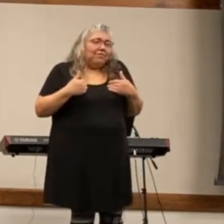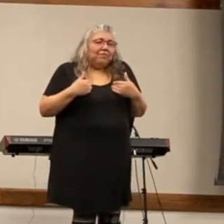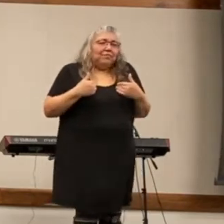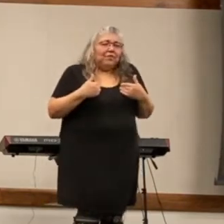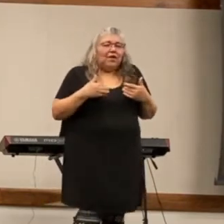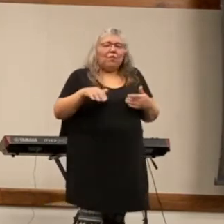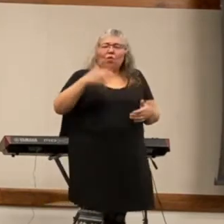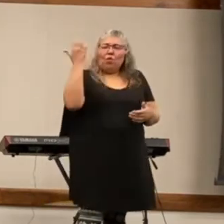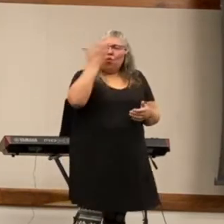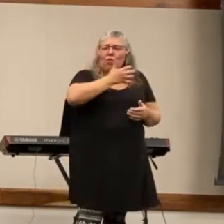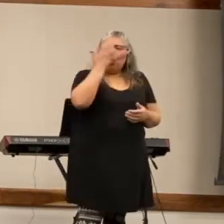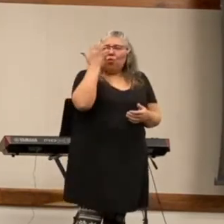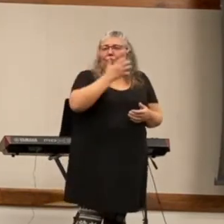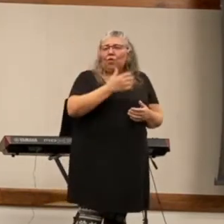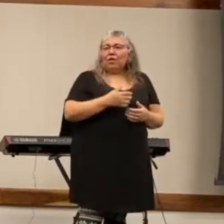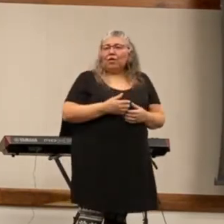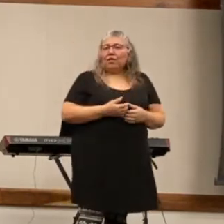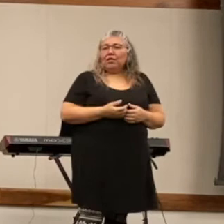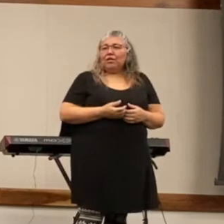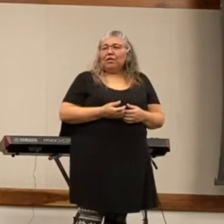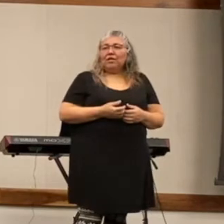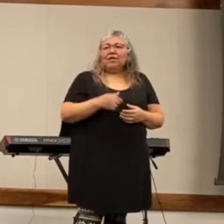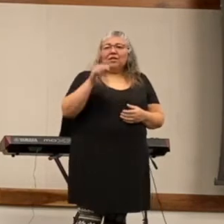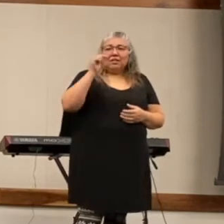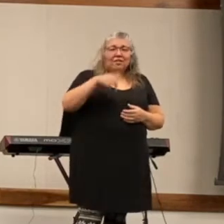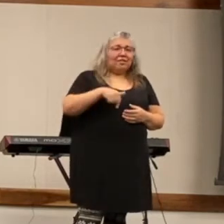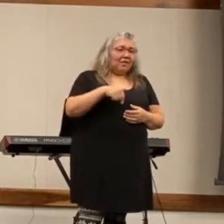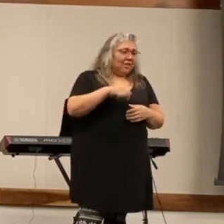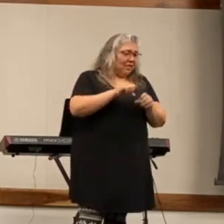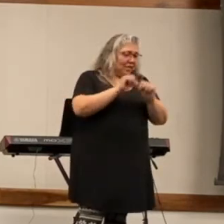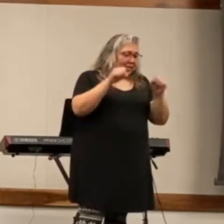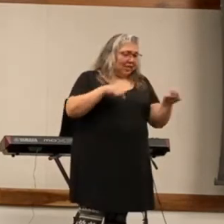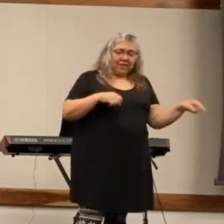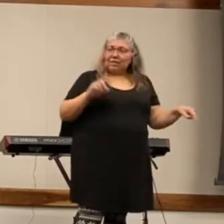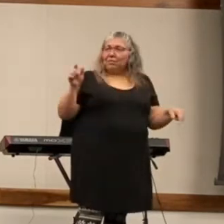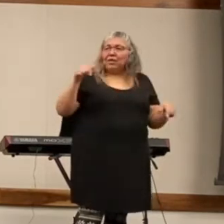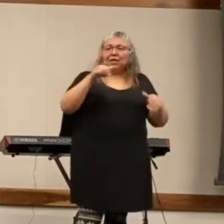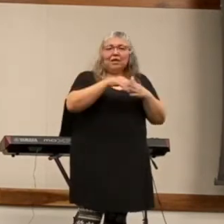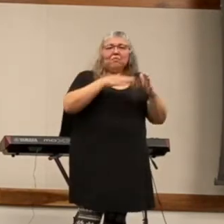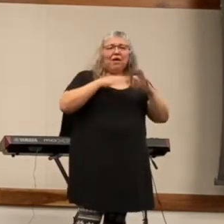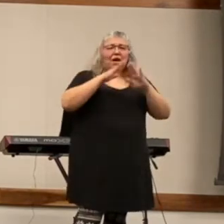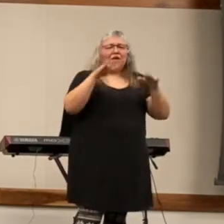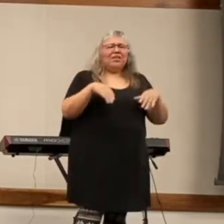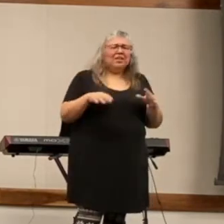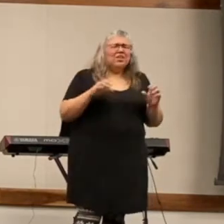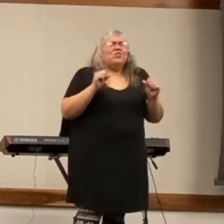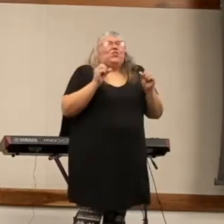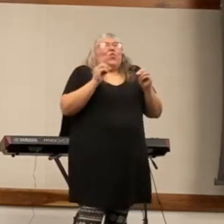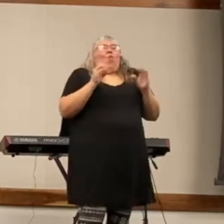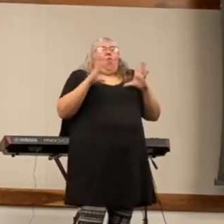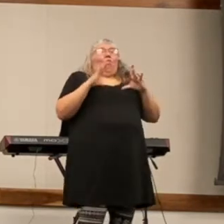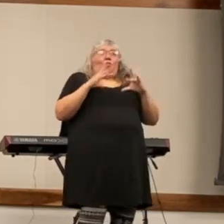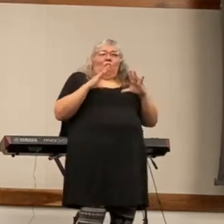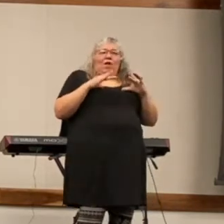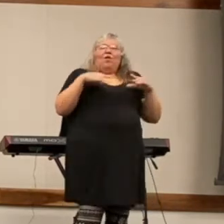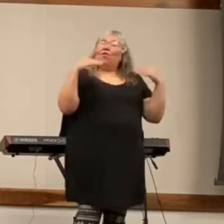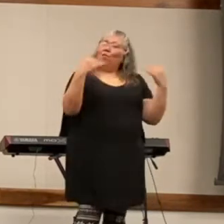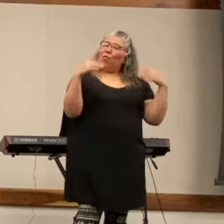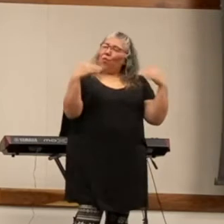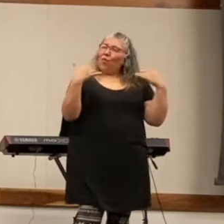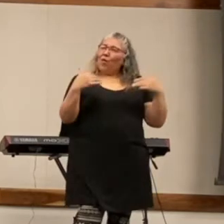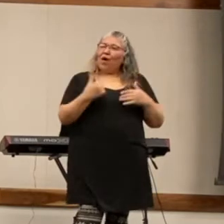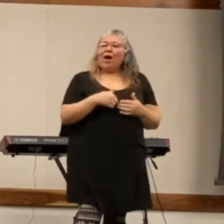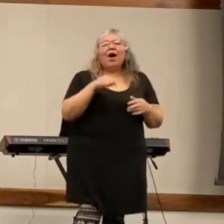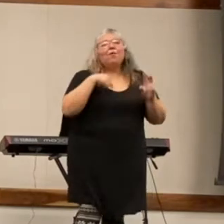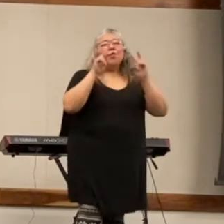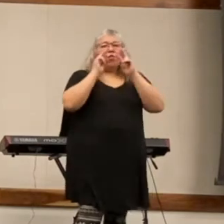But man, I got this surround sound stereo system that is in my house right now. It is so good. So good. I'm going to